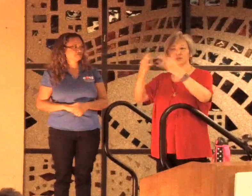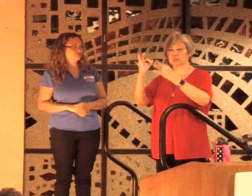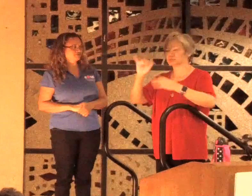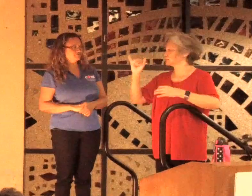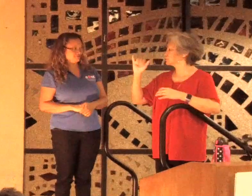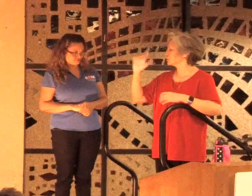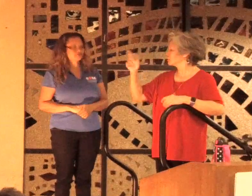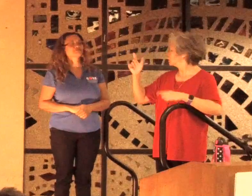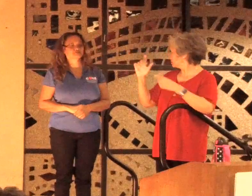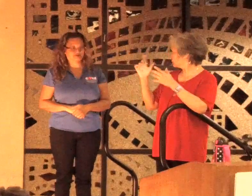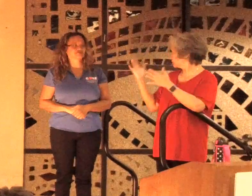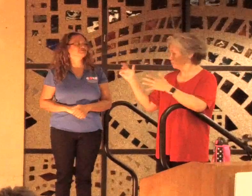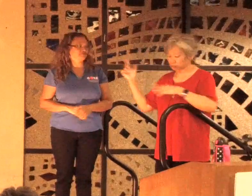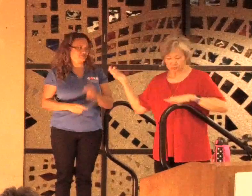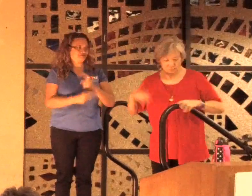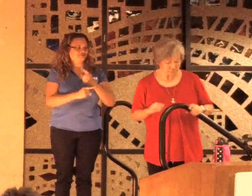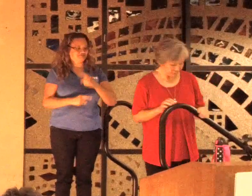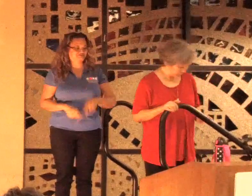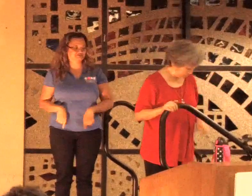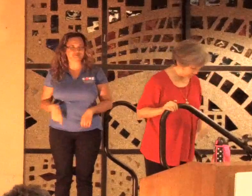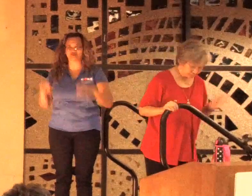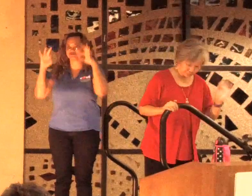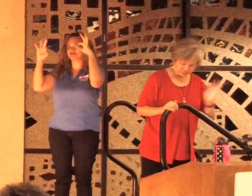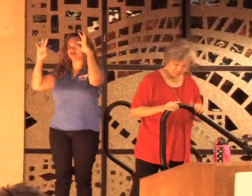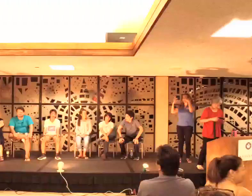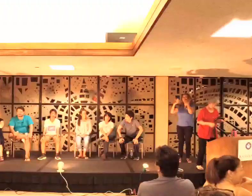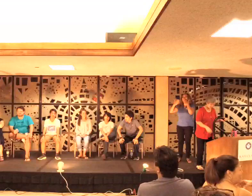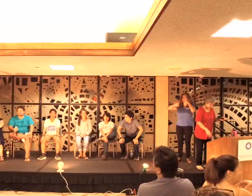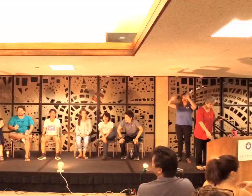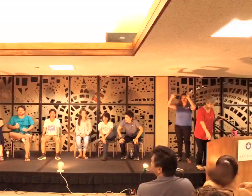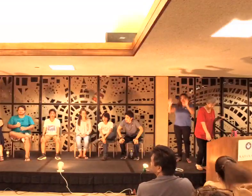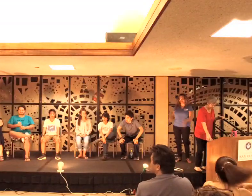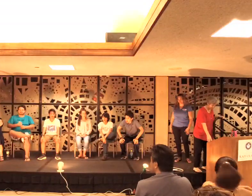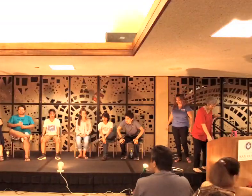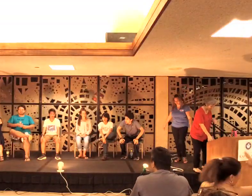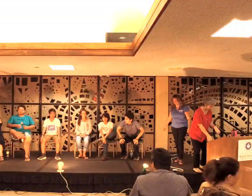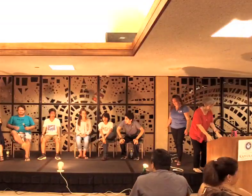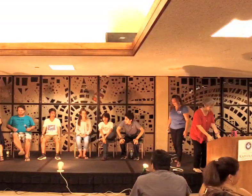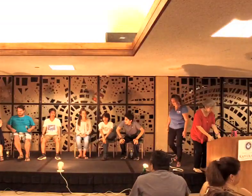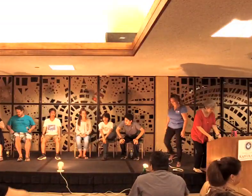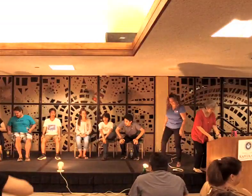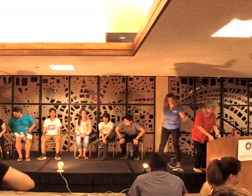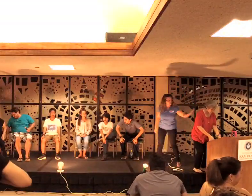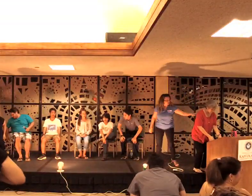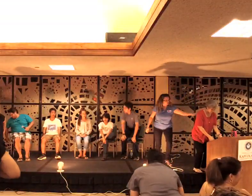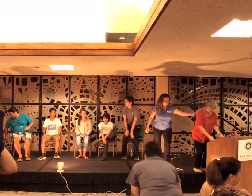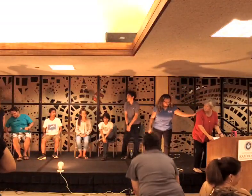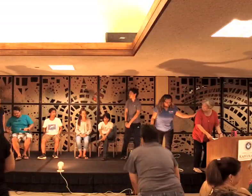Thank you so much.